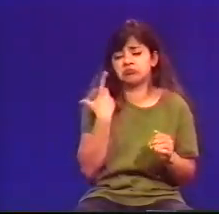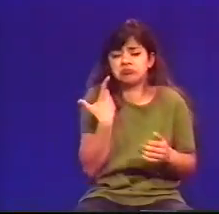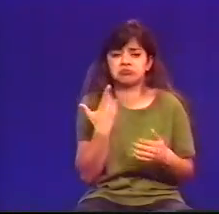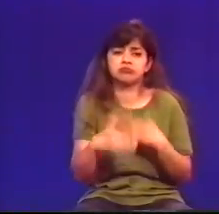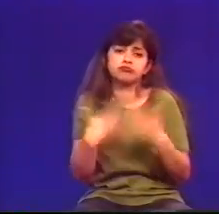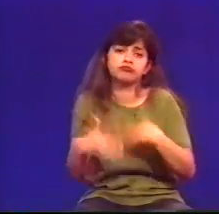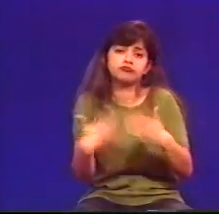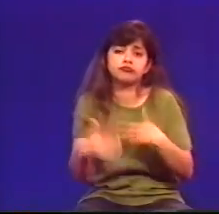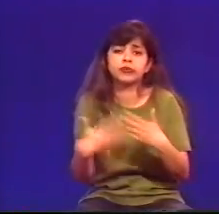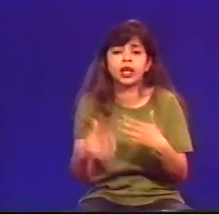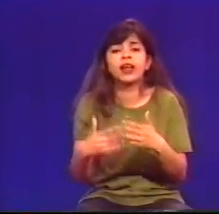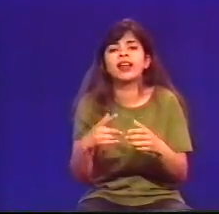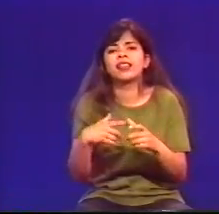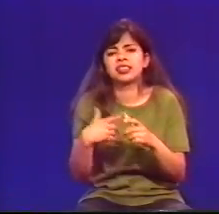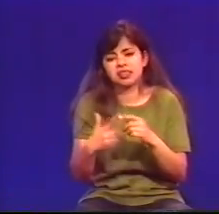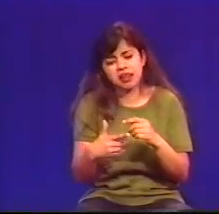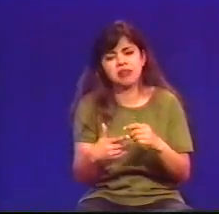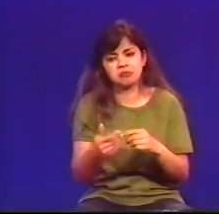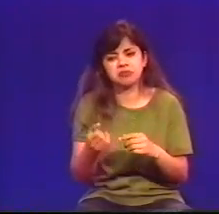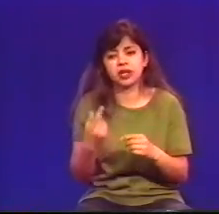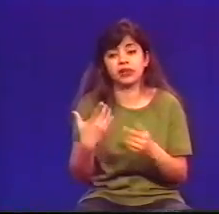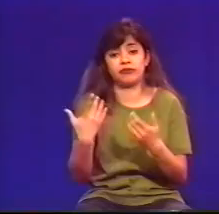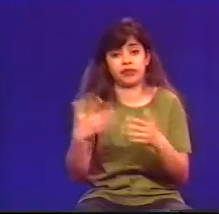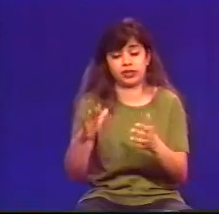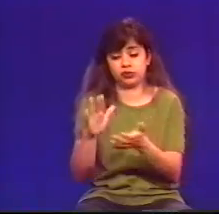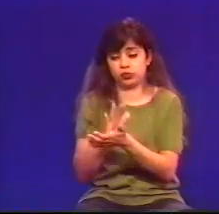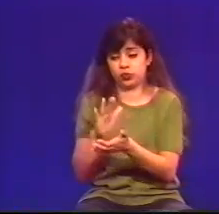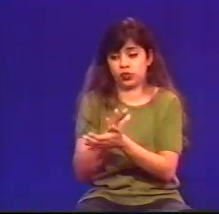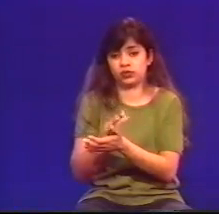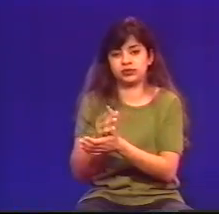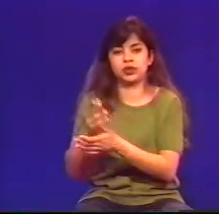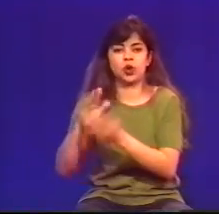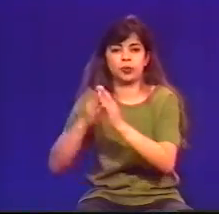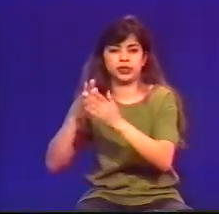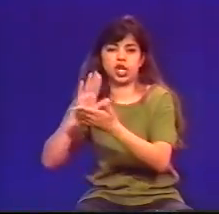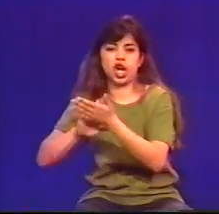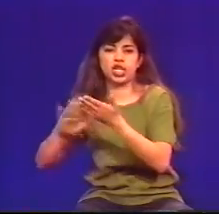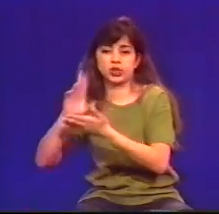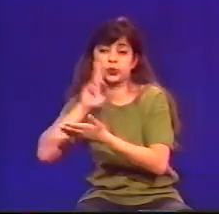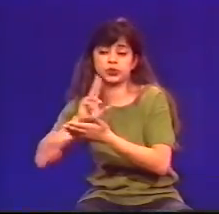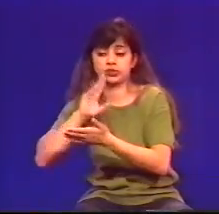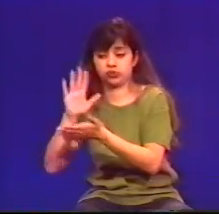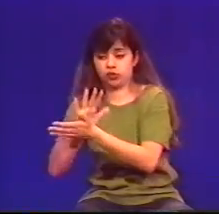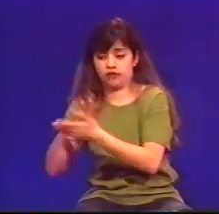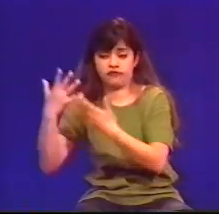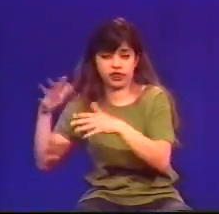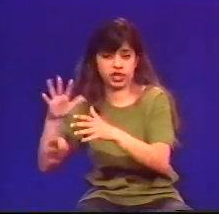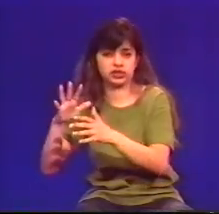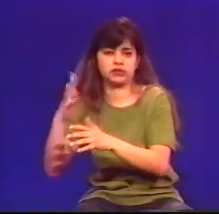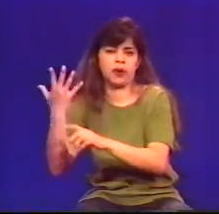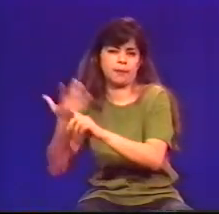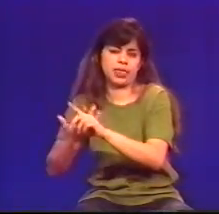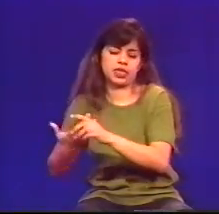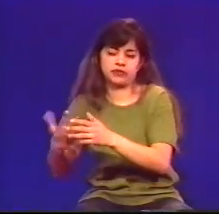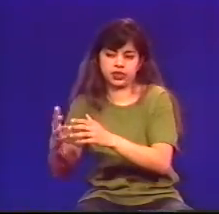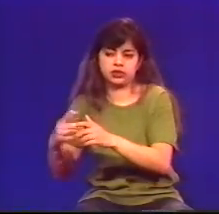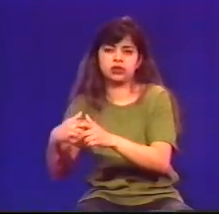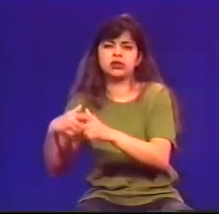And I pretty much just took everything at face value because I didn't have anything to compare it to. And it wasn't until later when I came to